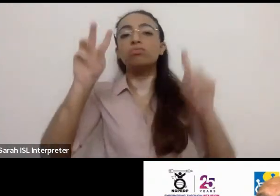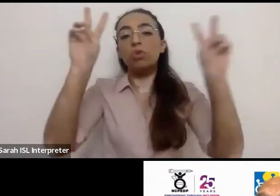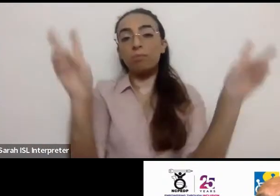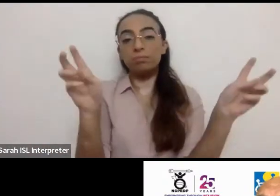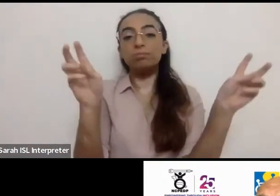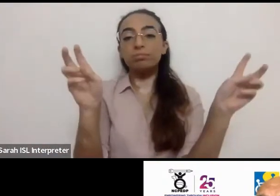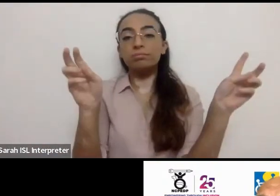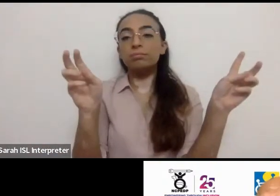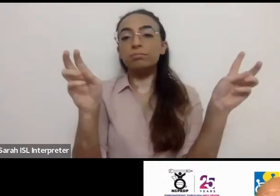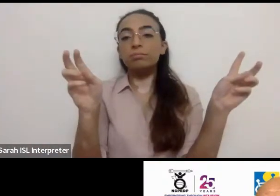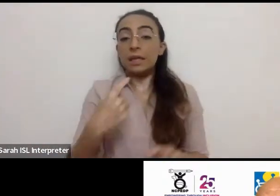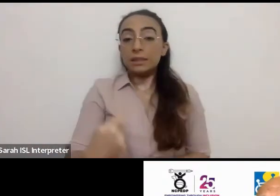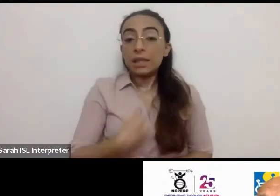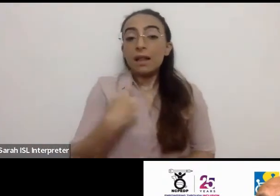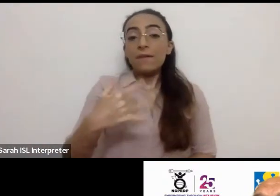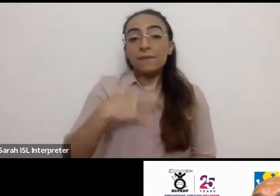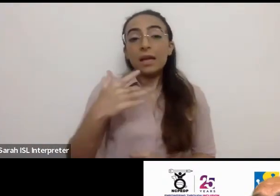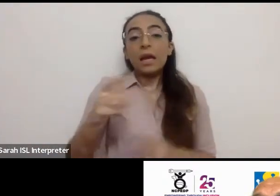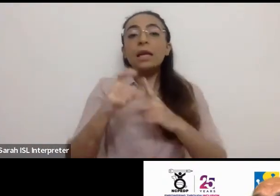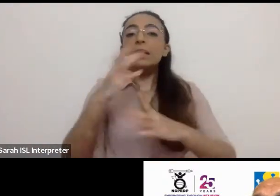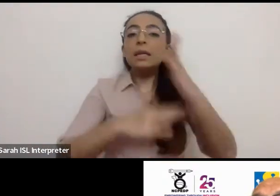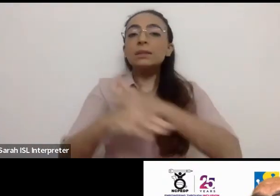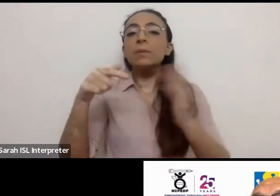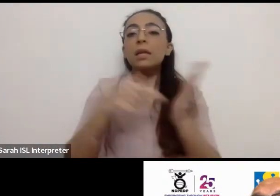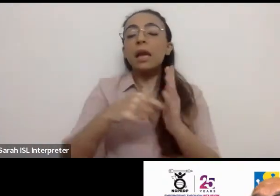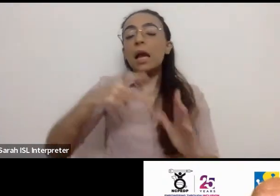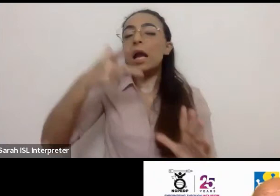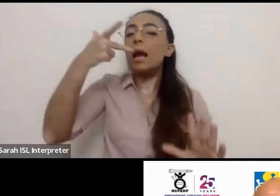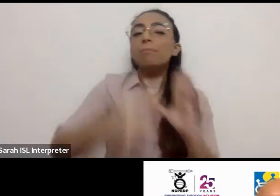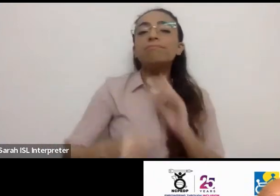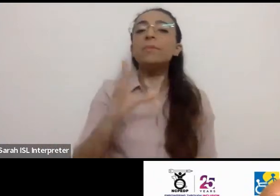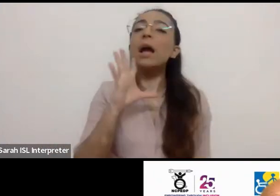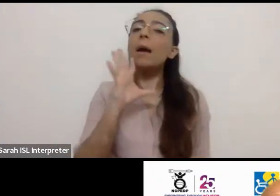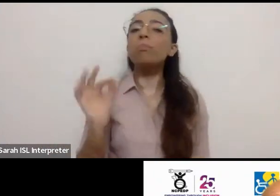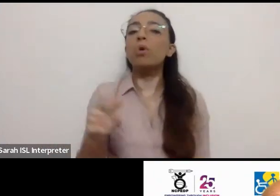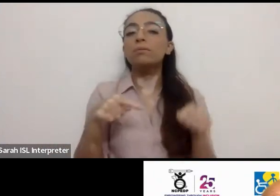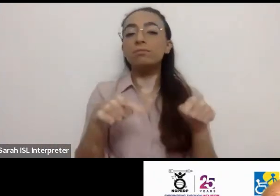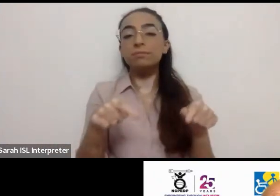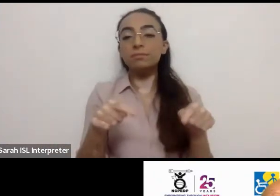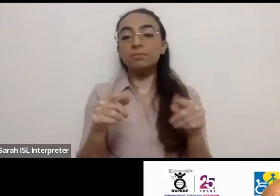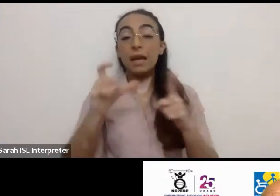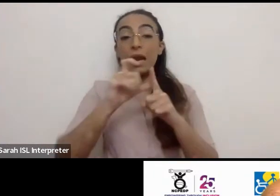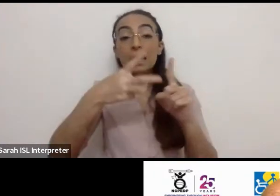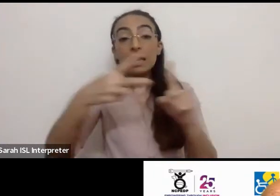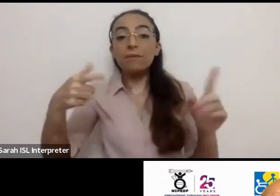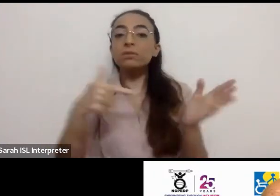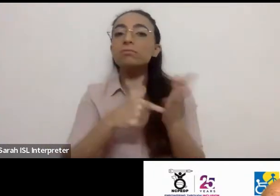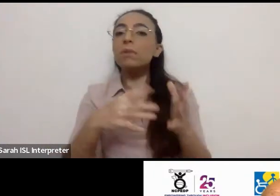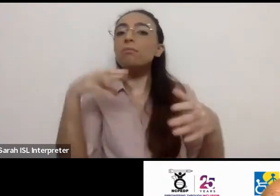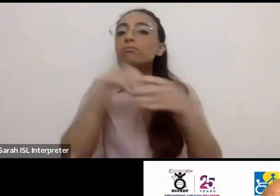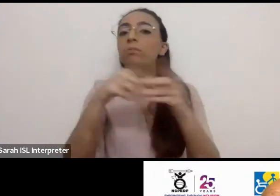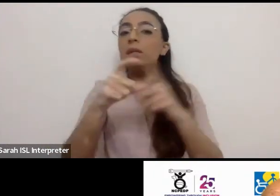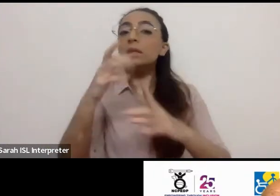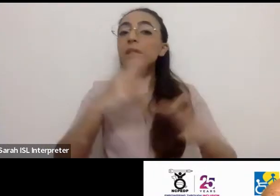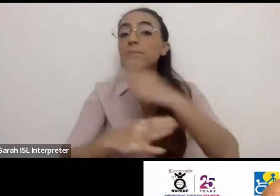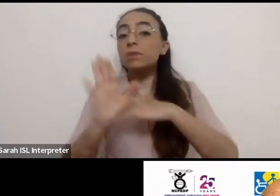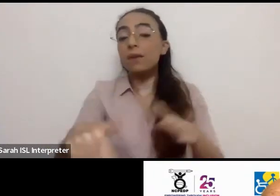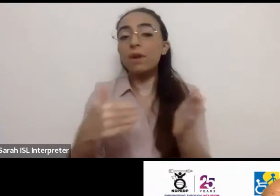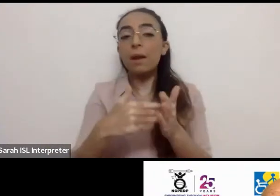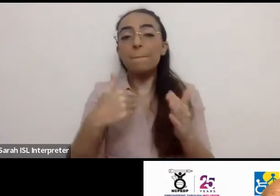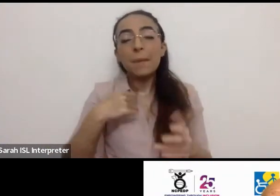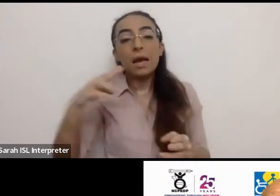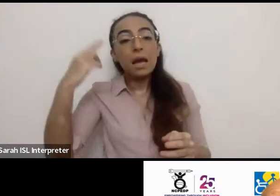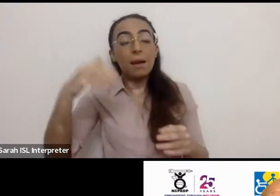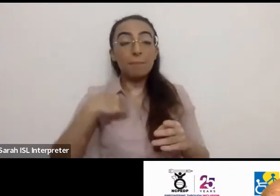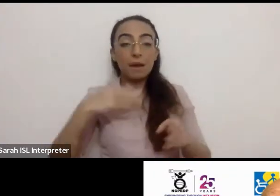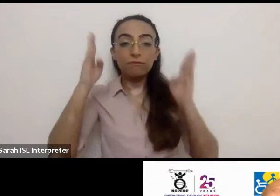And to me, disability is a core part of human diversity. And so that's been an area of focus simply by being a core